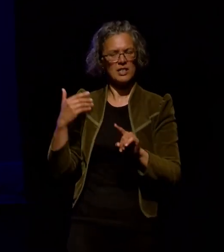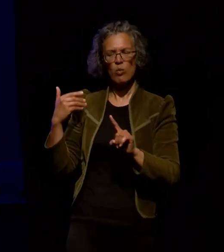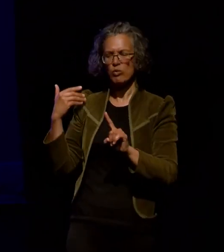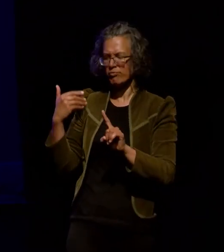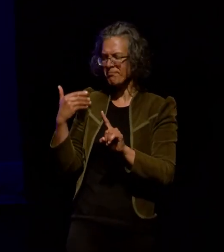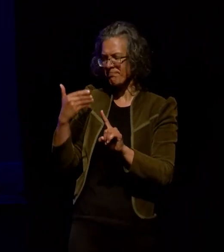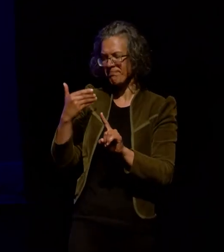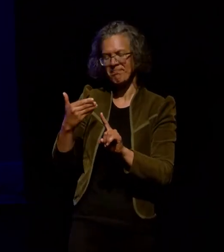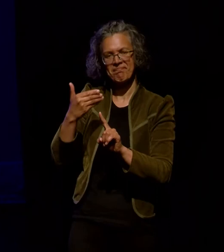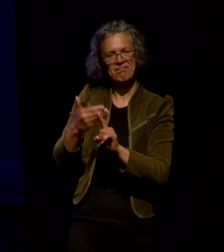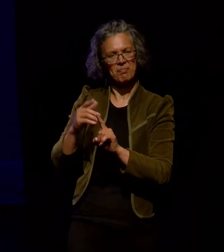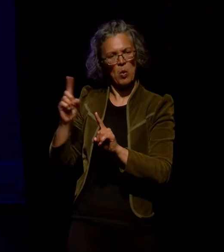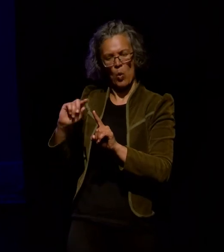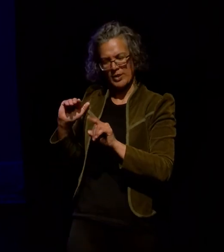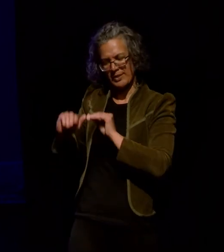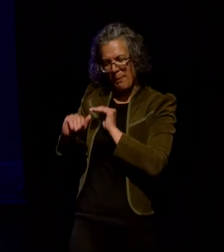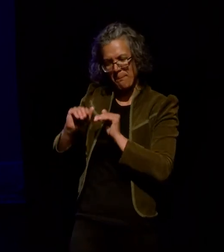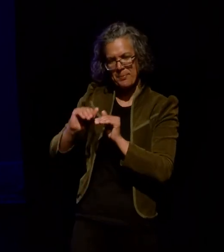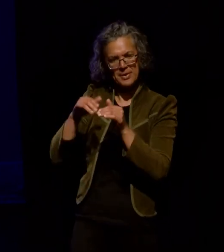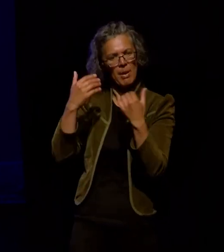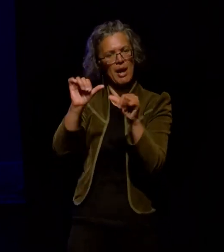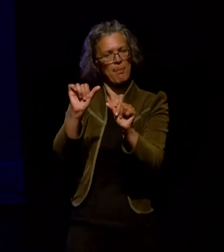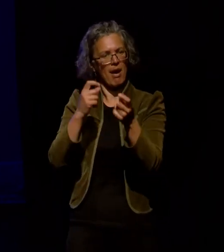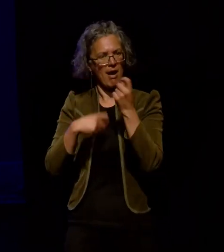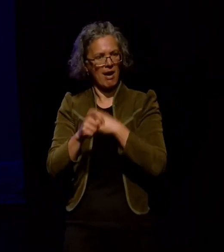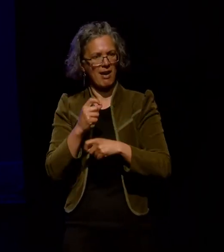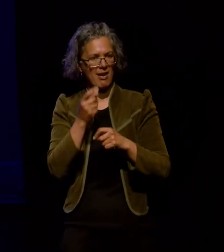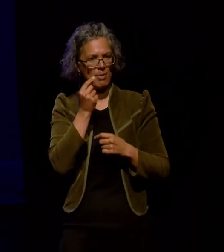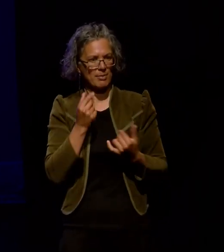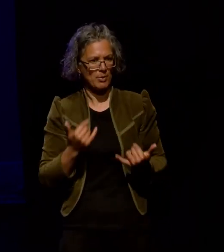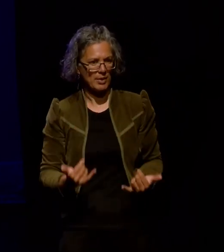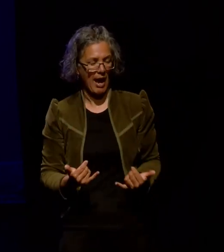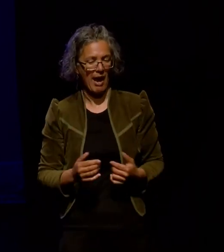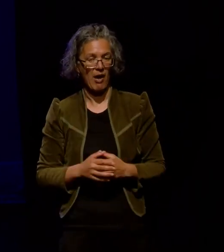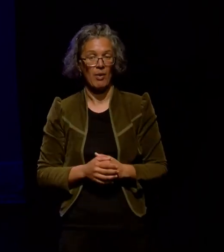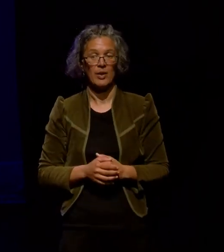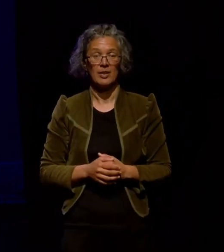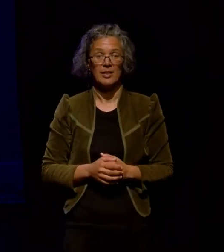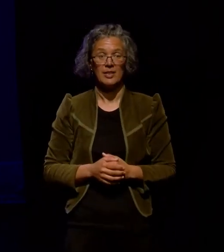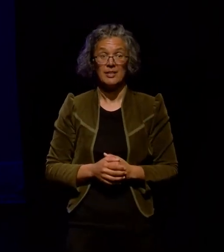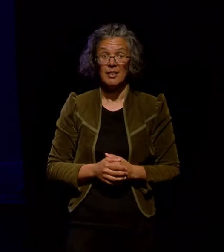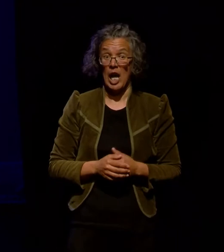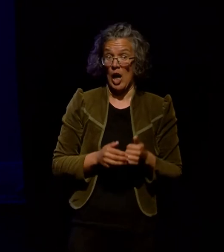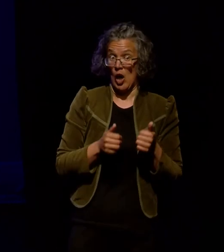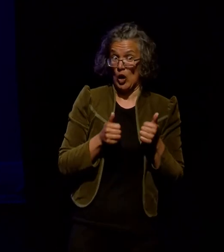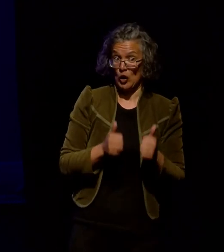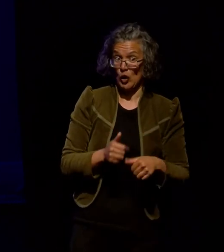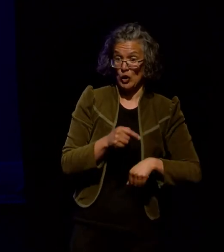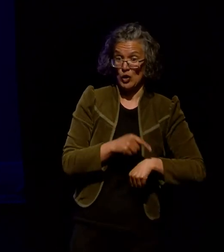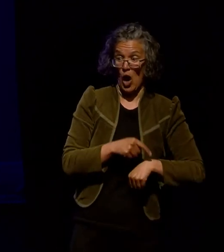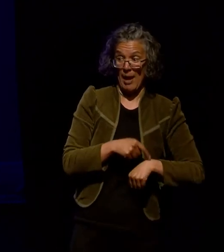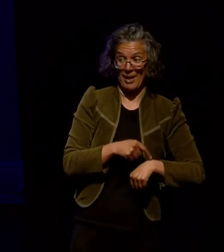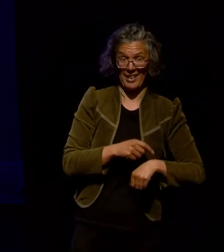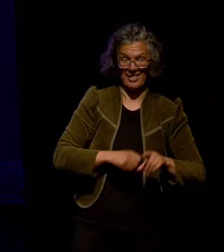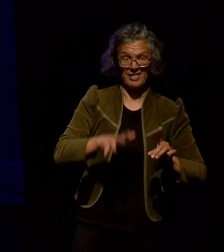together to make this project possible now. Good timing is a wonderful thing, and it starts in Moana Nui Akiwa, the Pacific